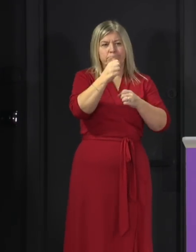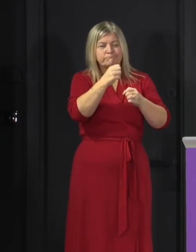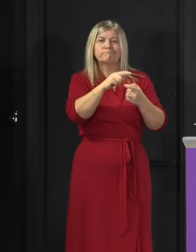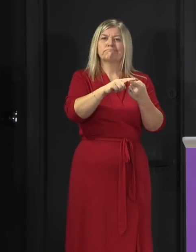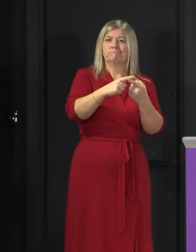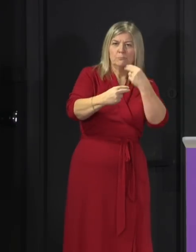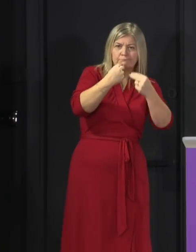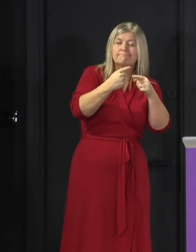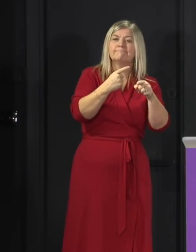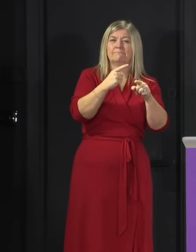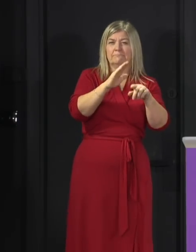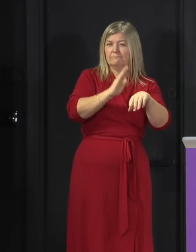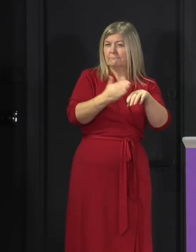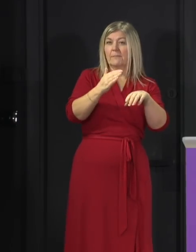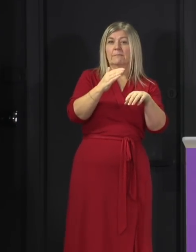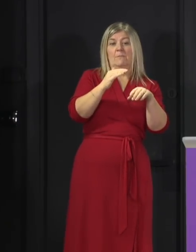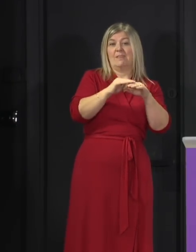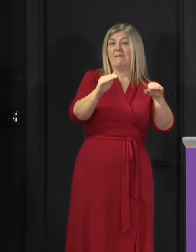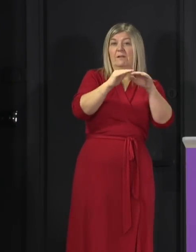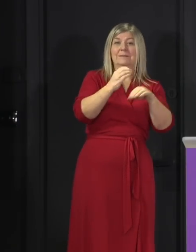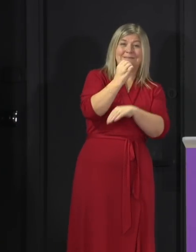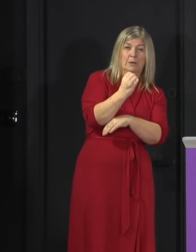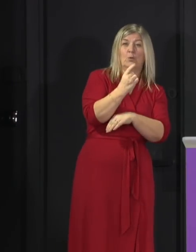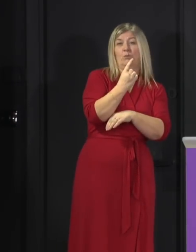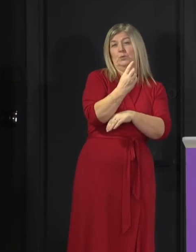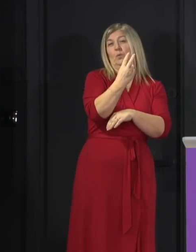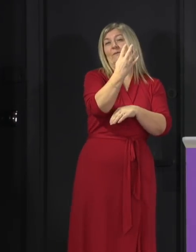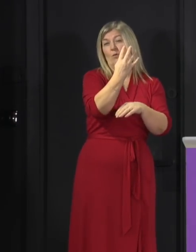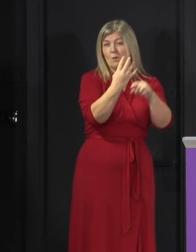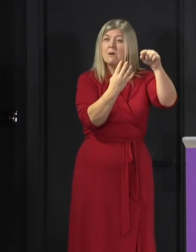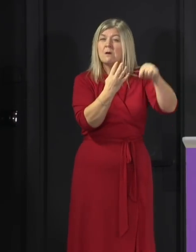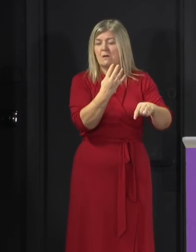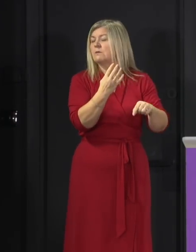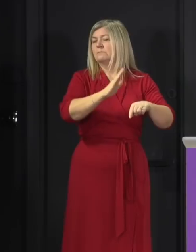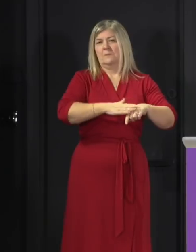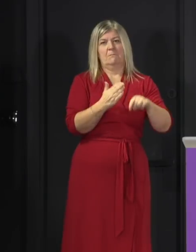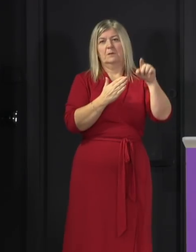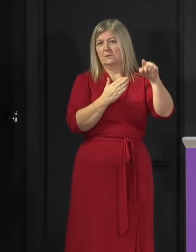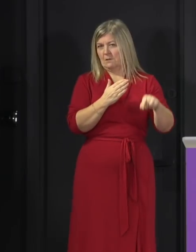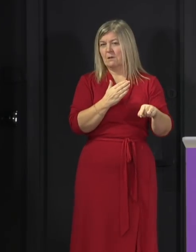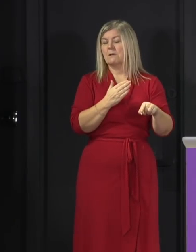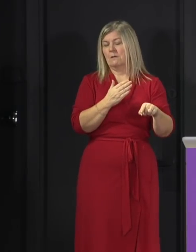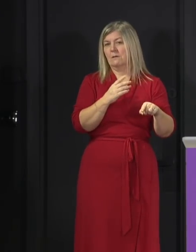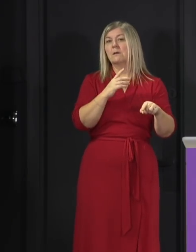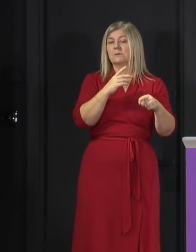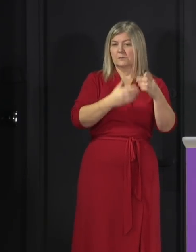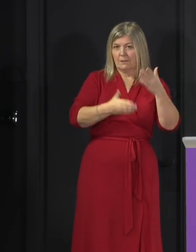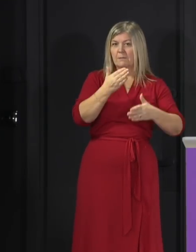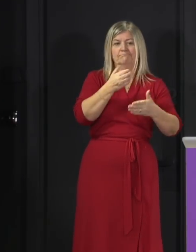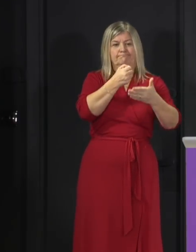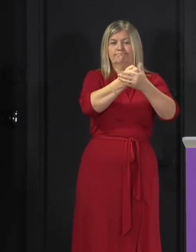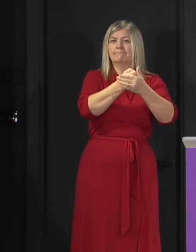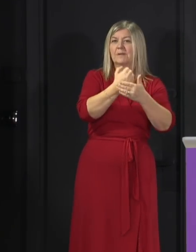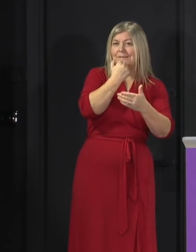in, will apply throughout the Christmas period, and that means limits in terms of numbers and groups of people, and all of the other precautions around